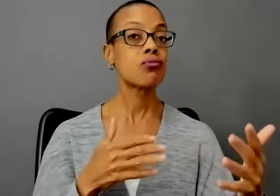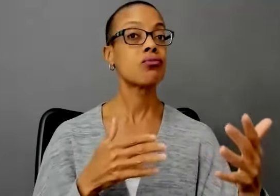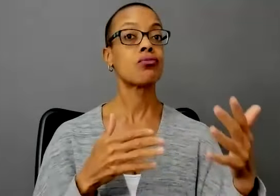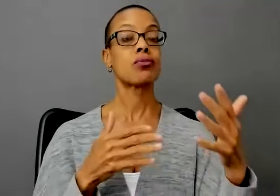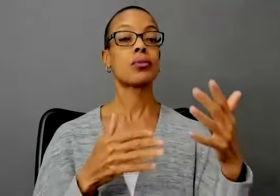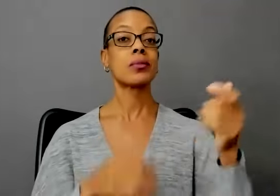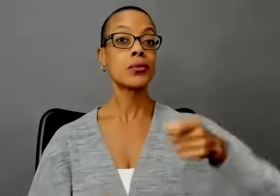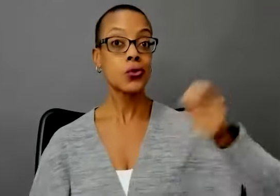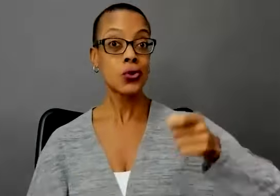even after death.